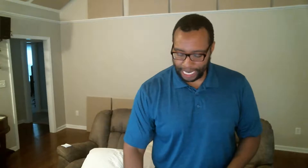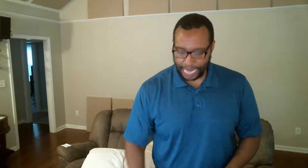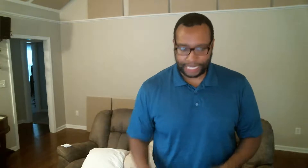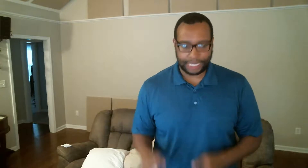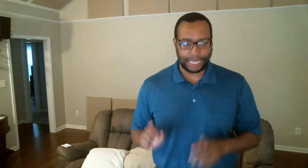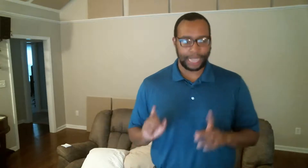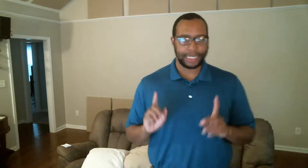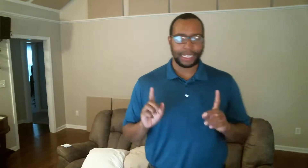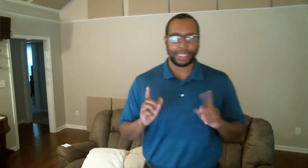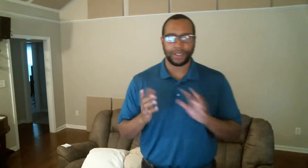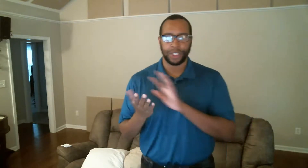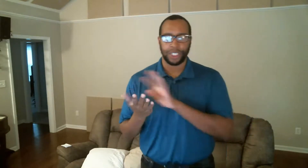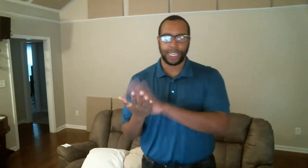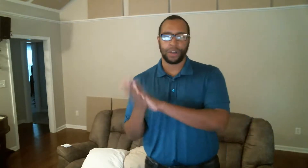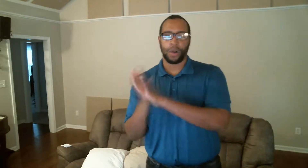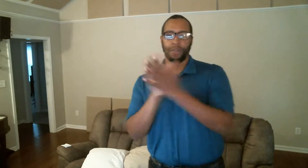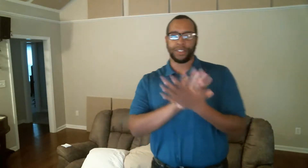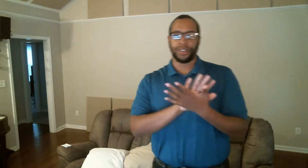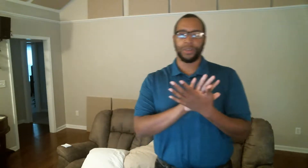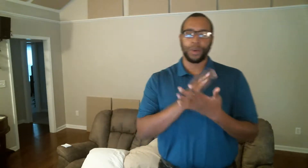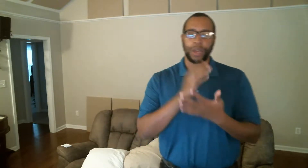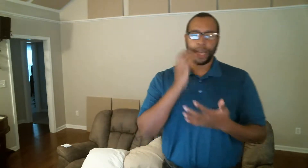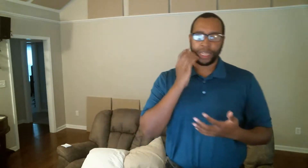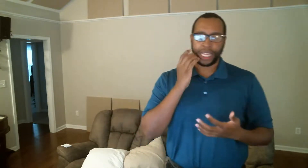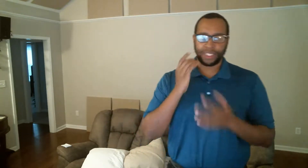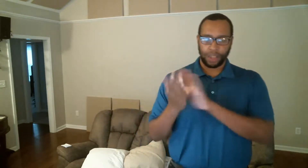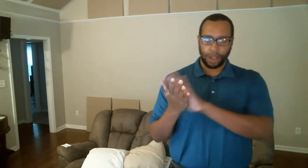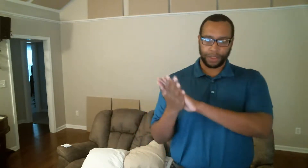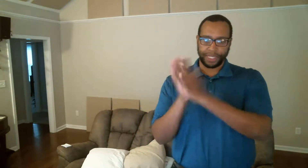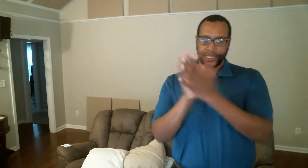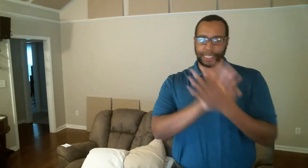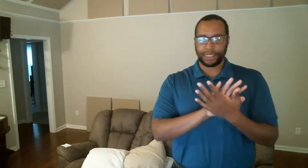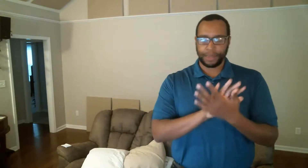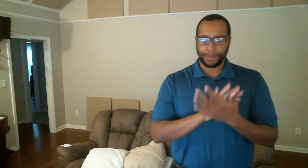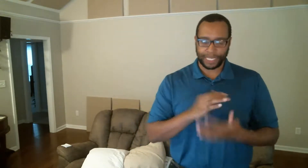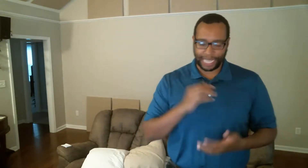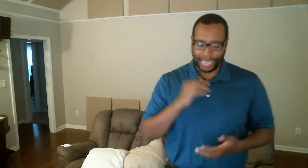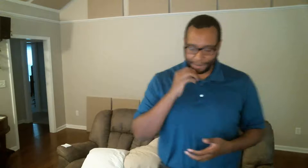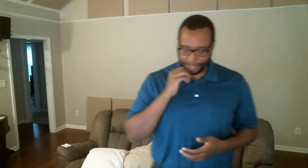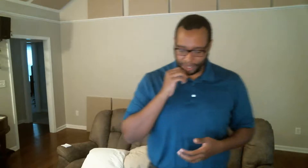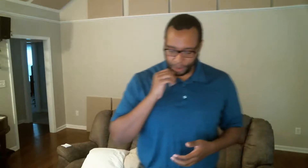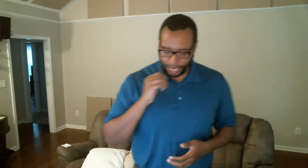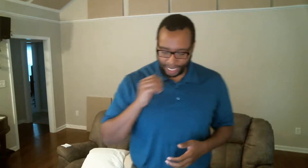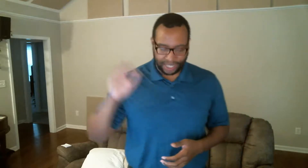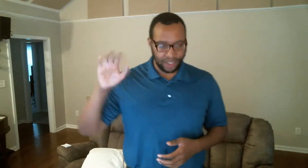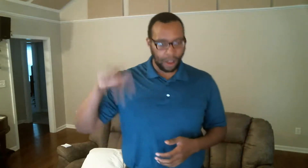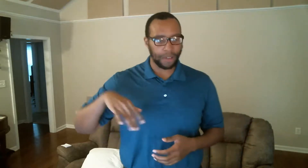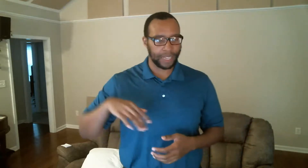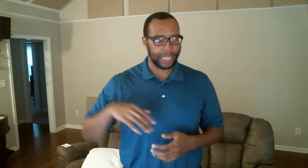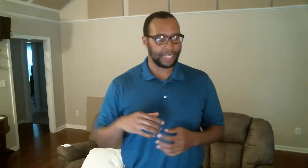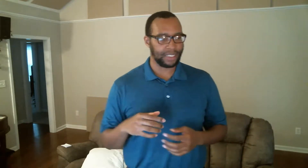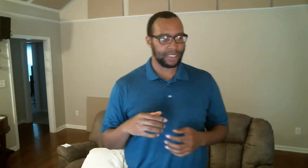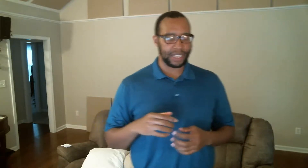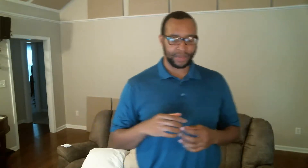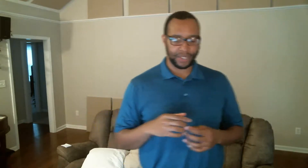Connecting Signs Augusta, we're changing over to Let's Talk 360 because I have to dissolve Connecting Signs of